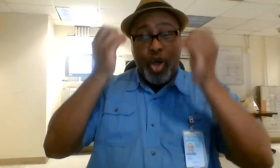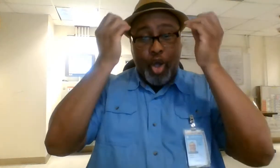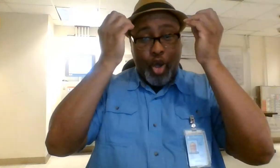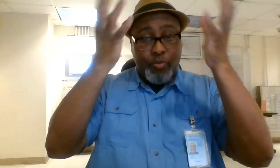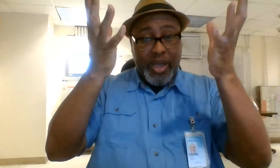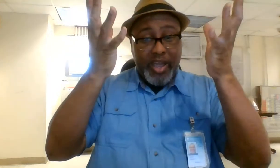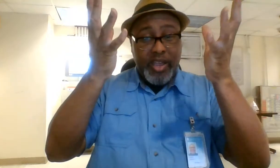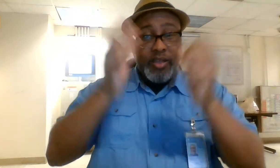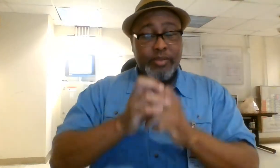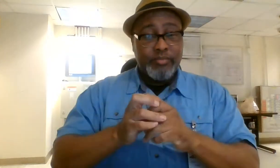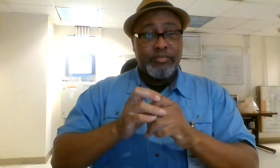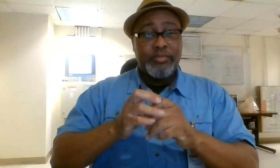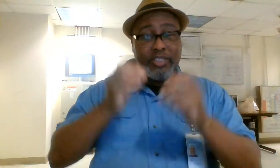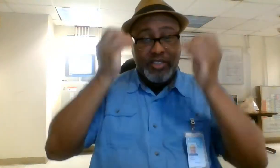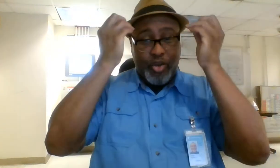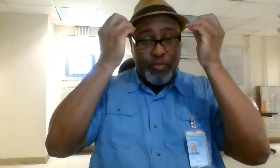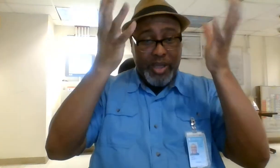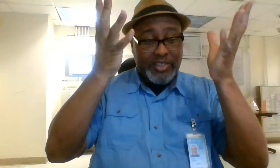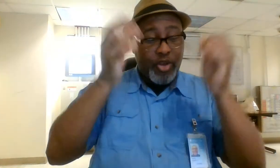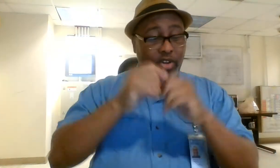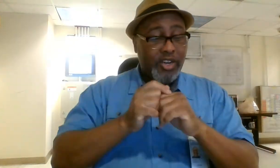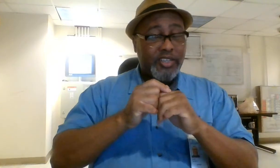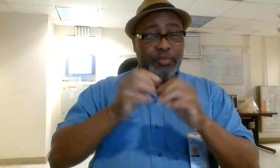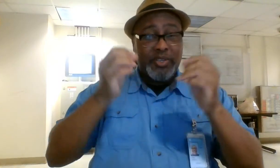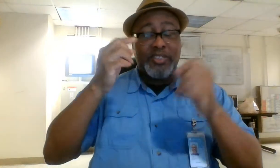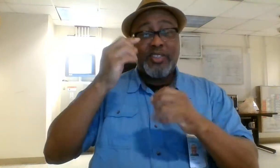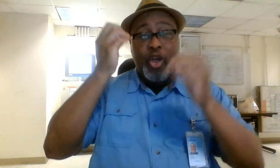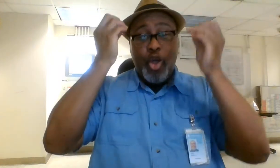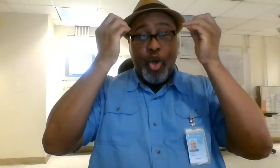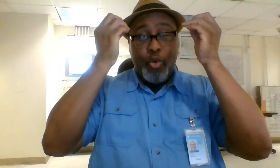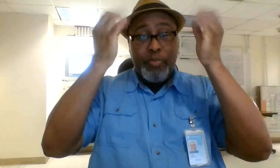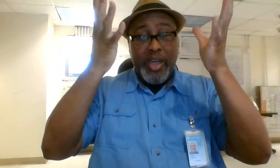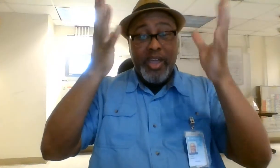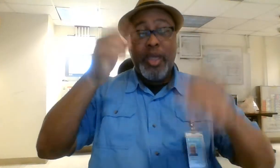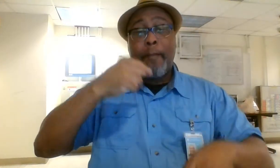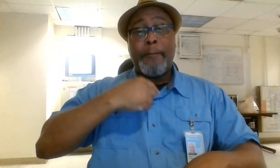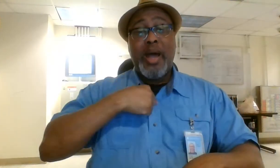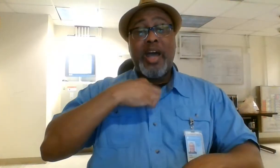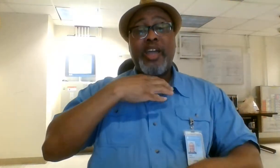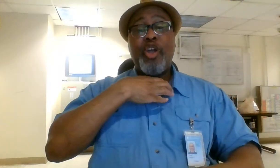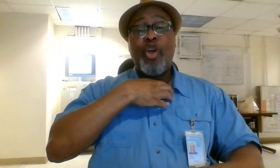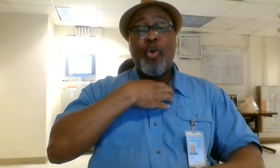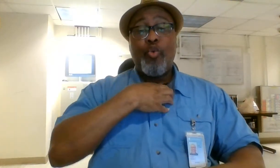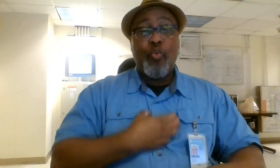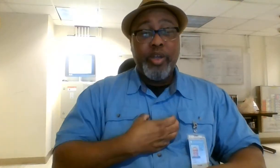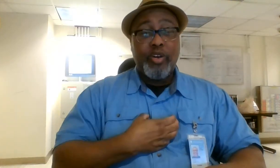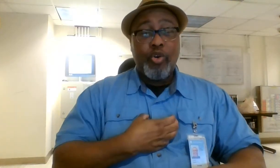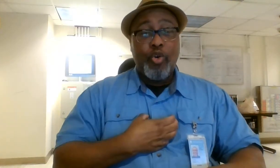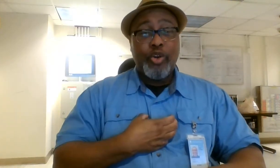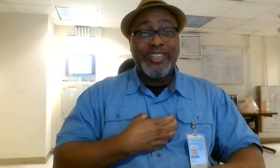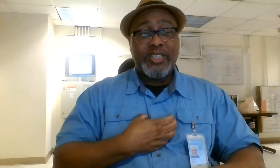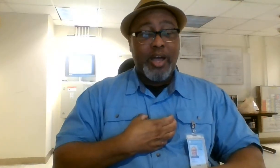Obey. This is obey. not on list. But this is. Obey. My. Will. Or desire.